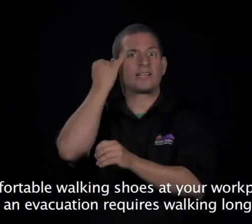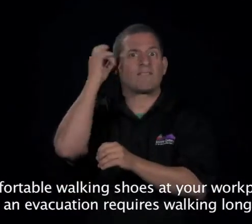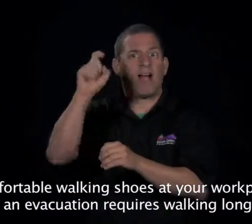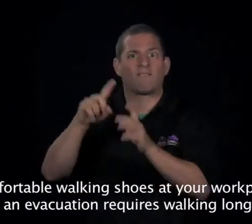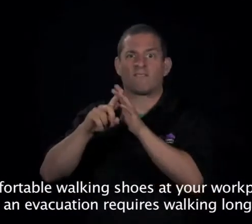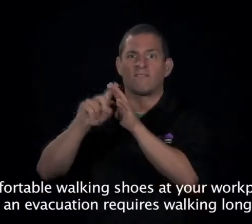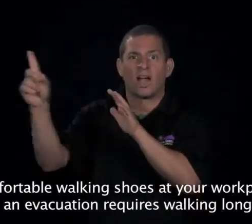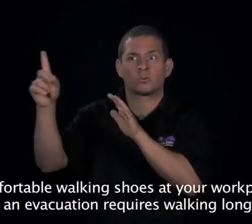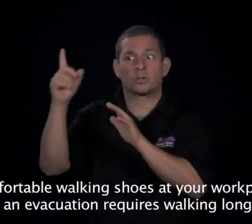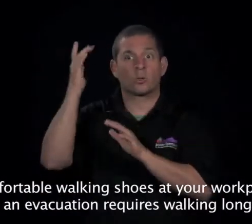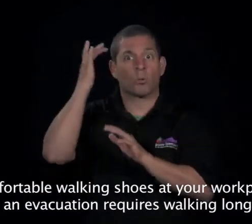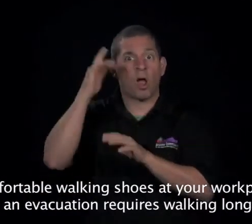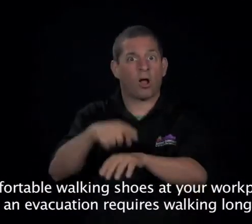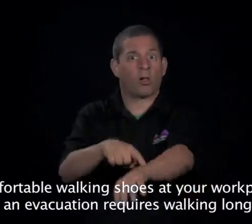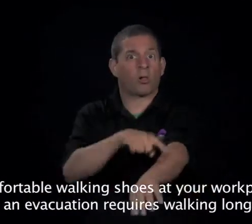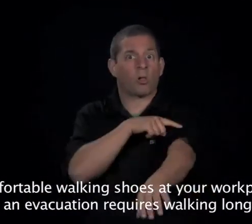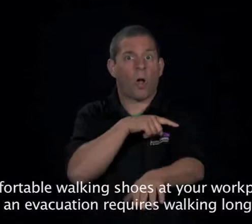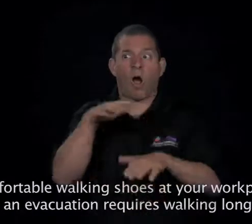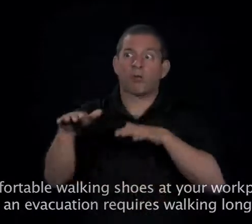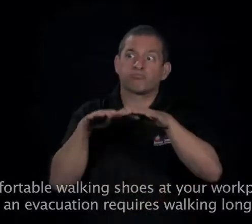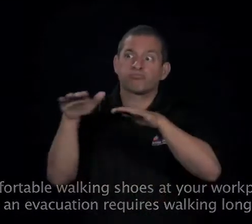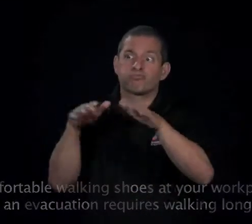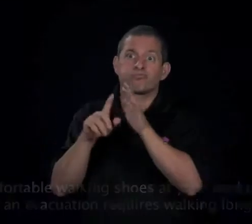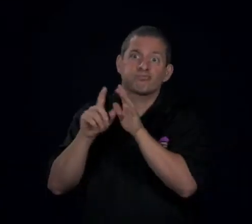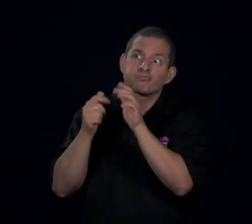an evacuation requires walking long distances.